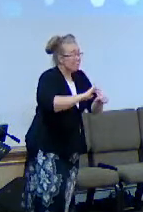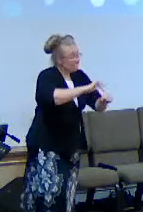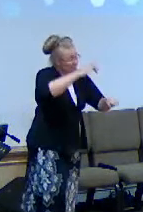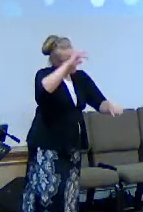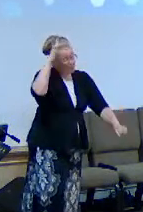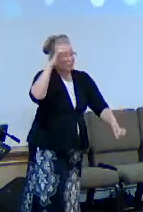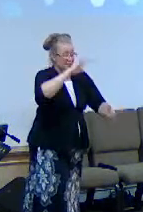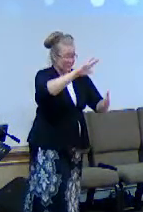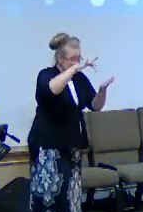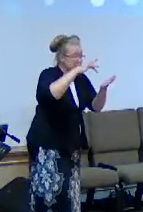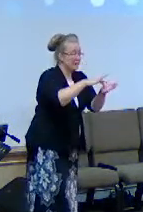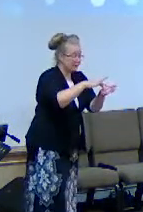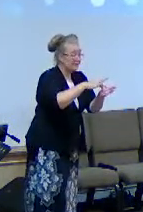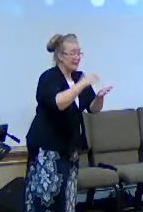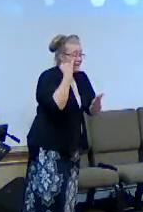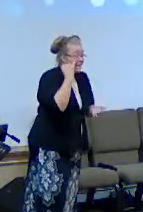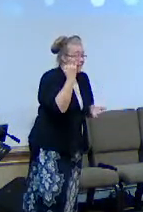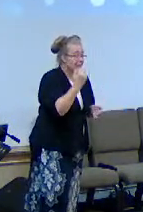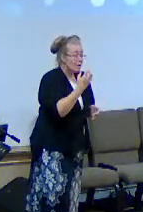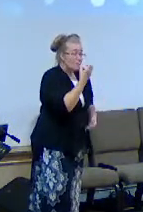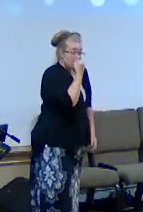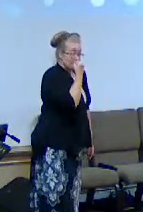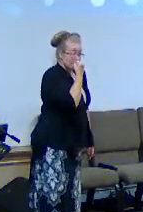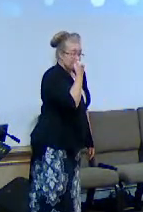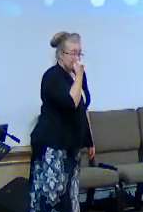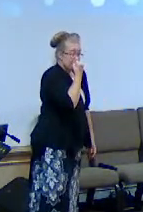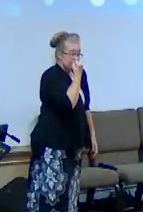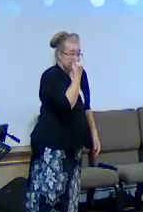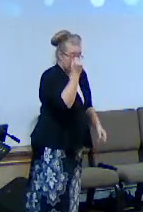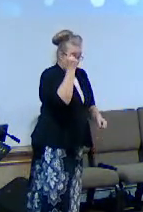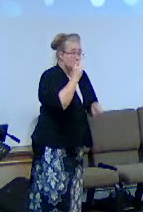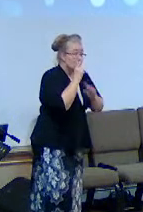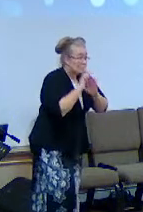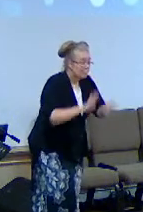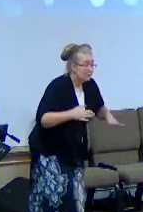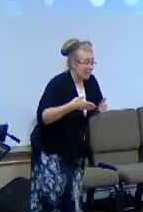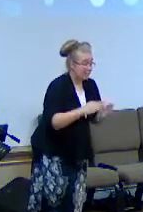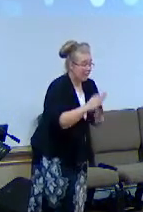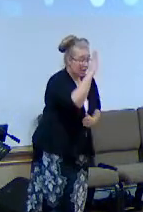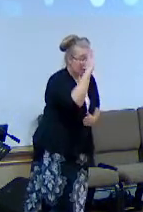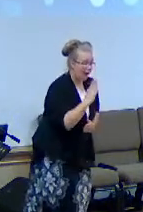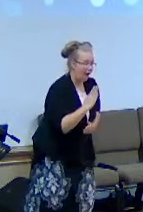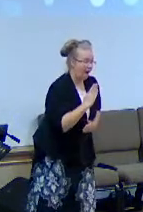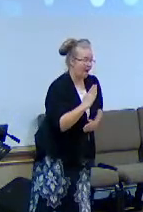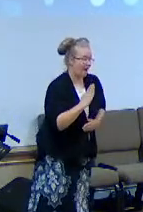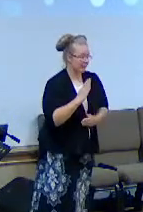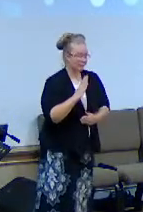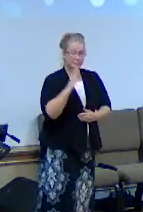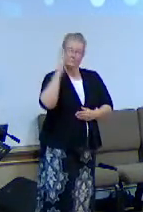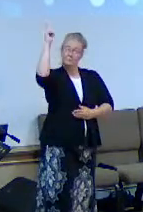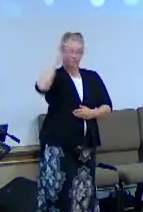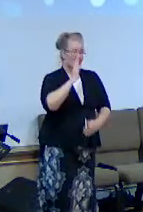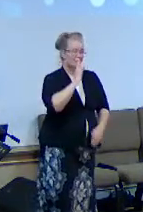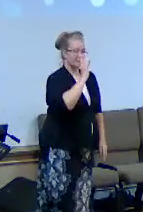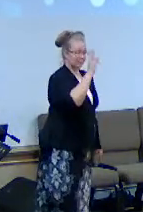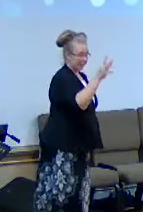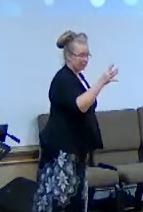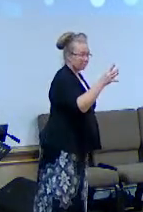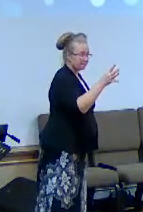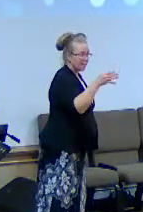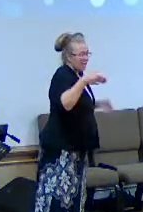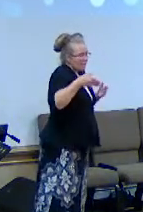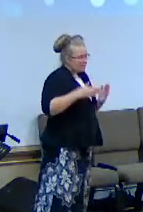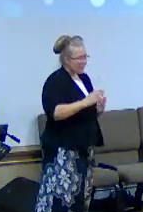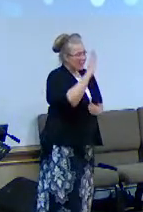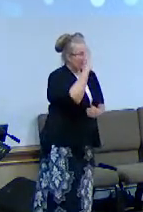in the mix. If we can just hold ourselves back and let God give his word. Let